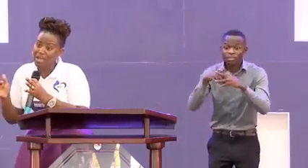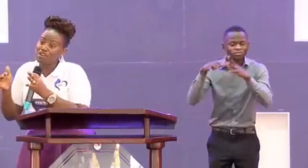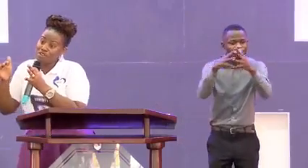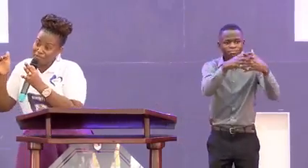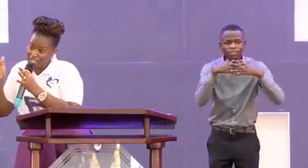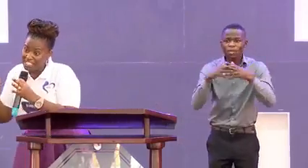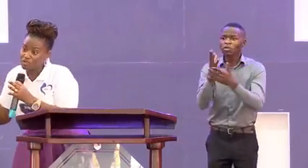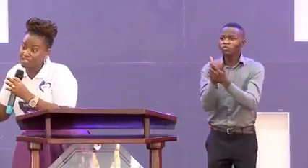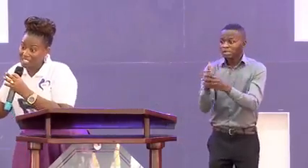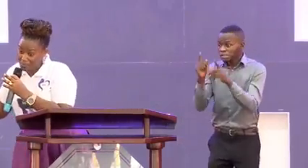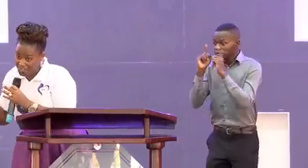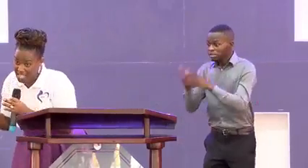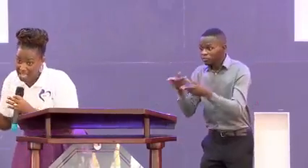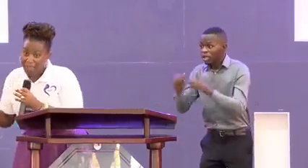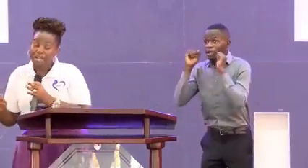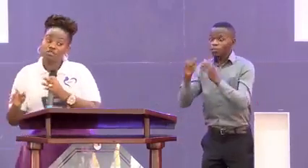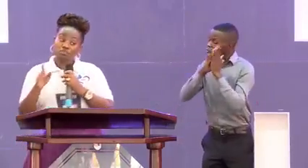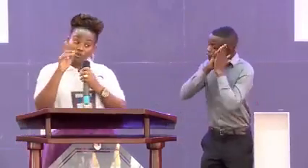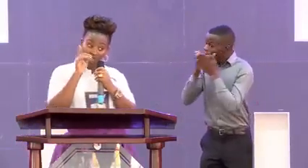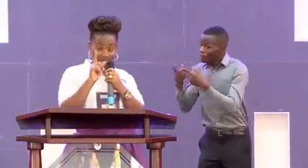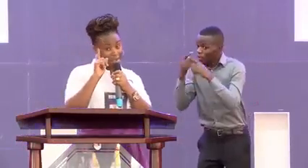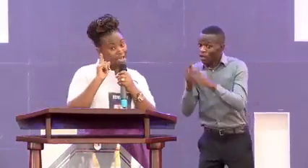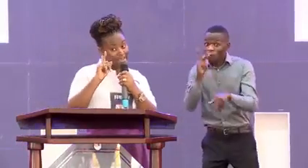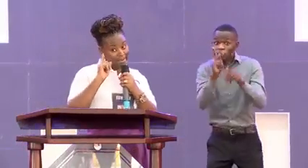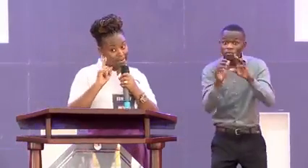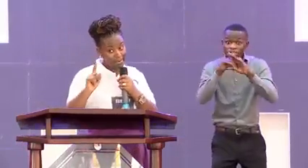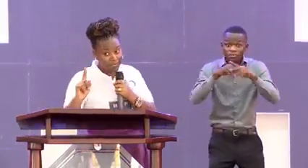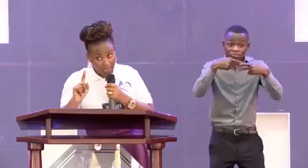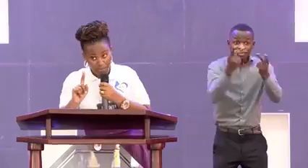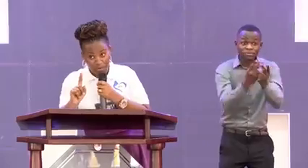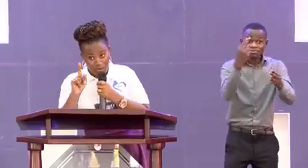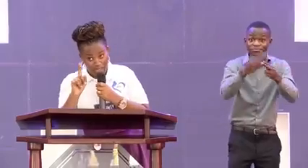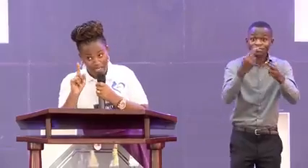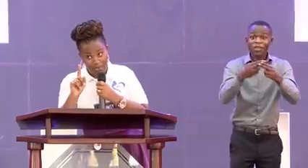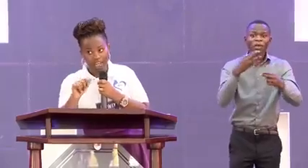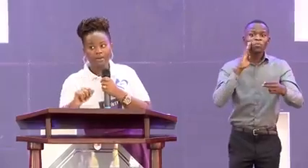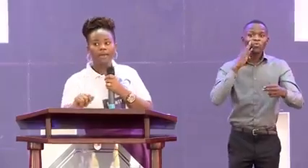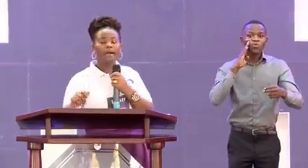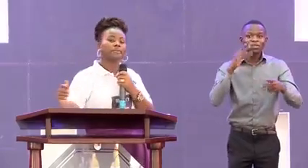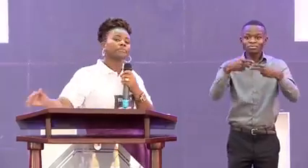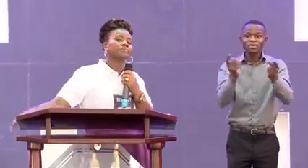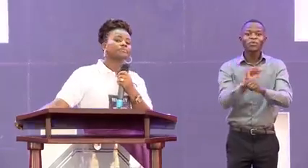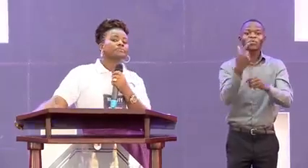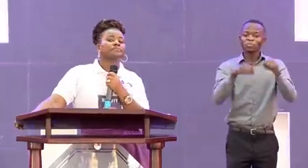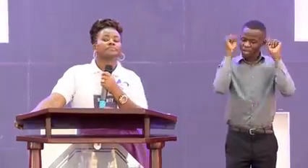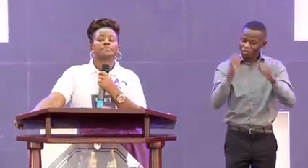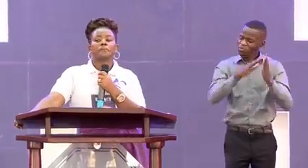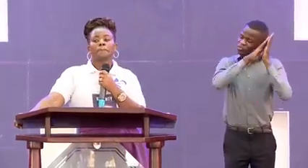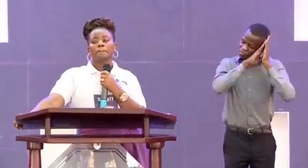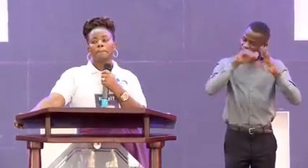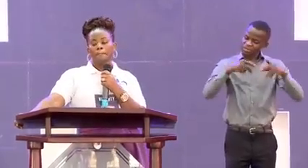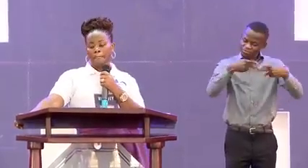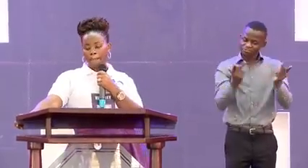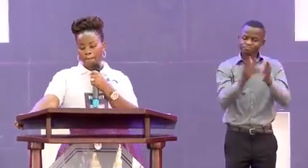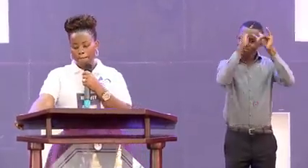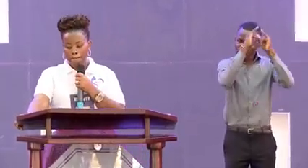America, we were not fitting to sleep there. But to people in Namayingo, we would sleep anywhere. Abantu bo mu America,